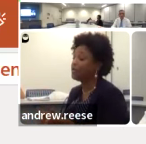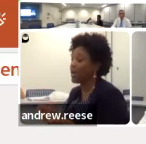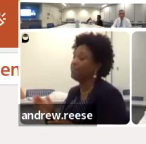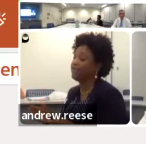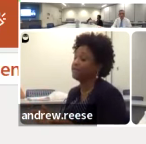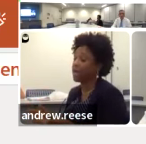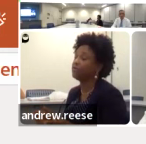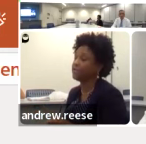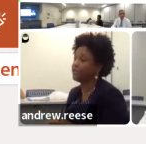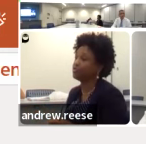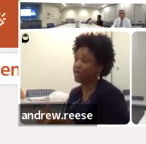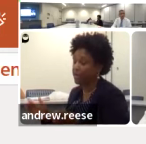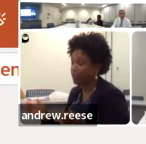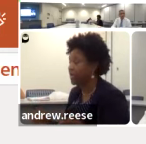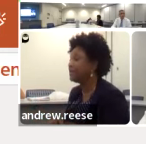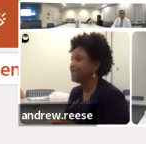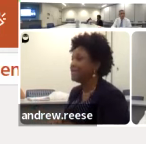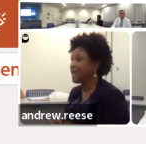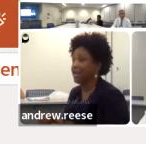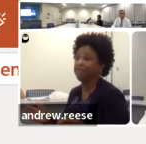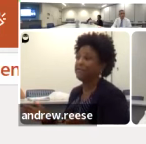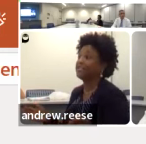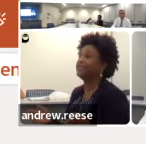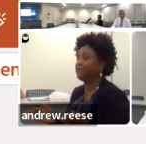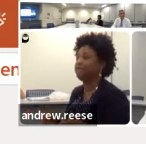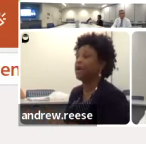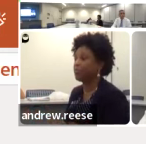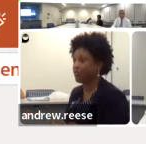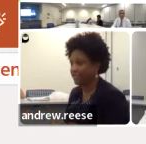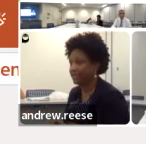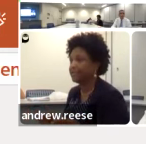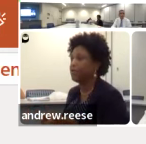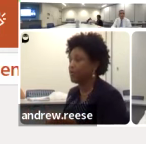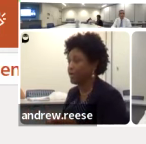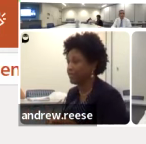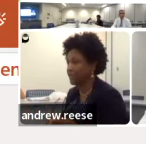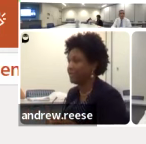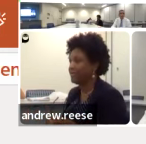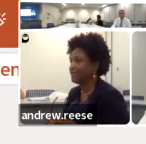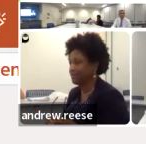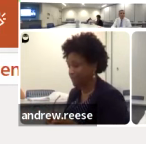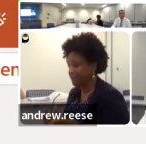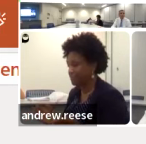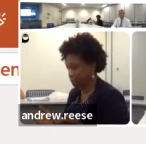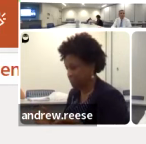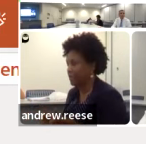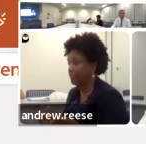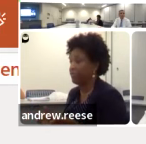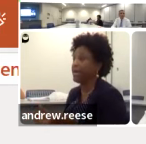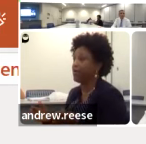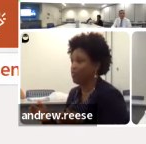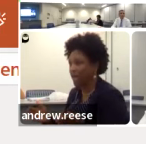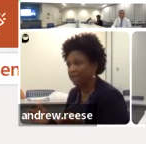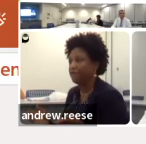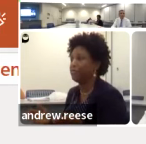So that's why benefits counseling is really important at every stage of the VR process. It's an ongoing thing. So,